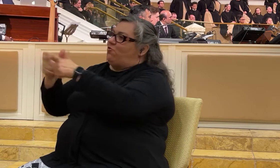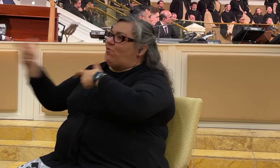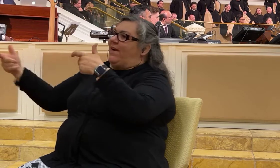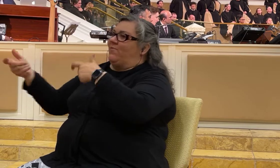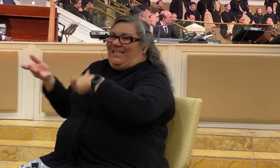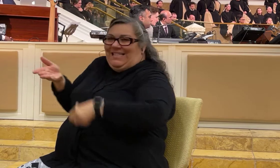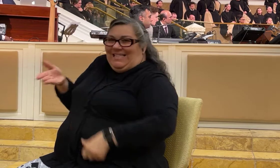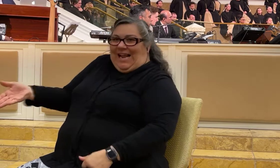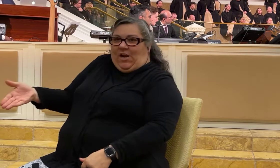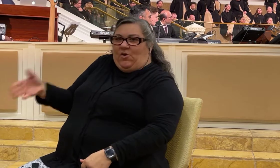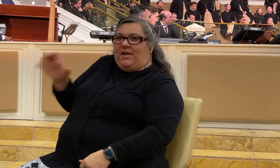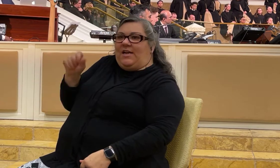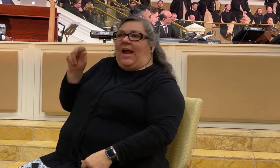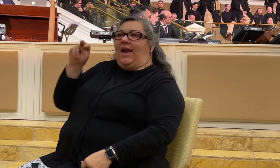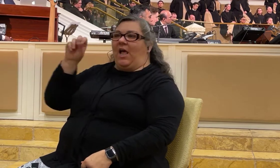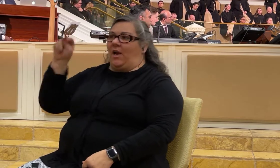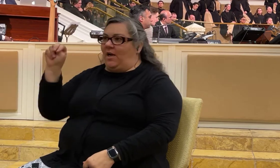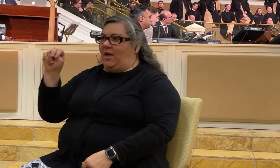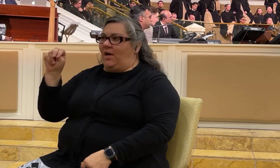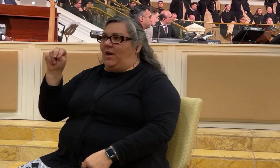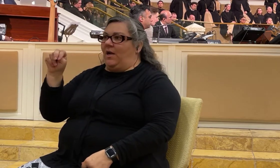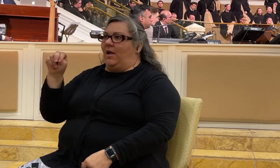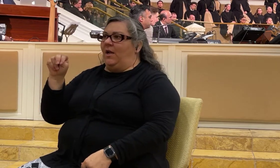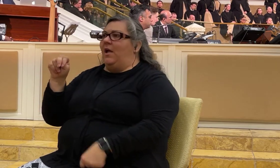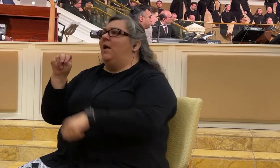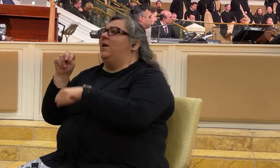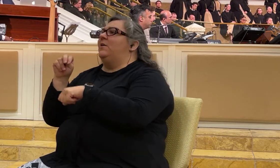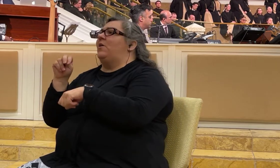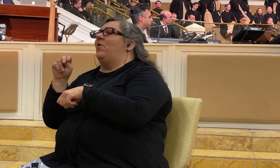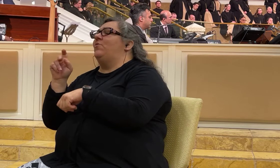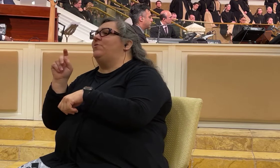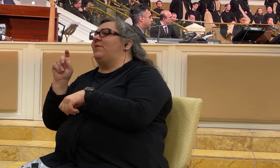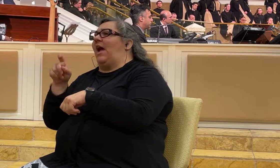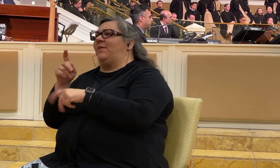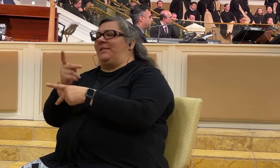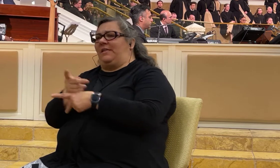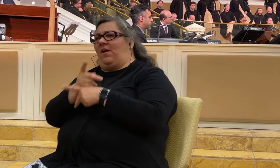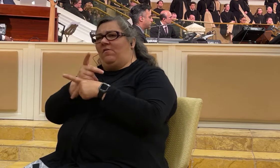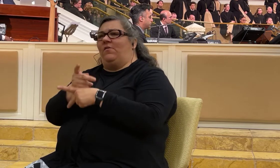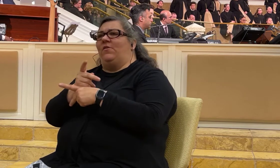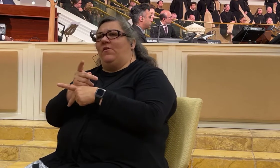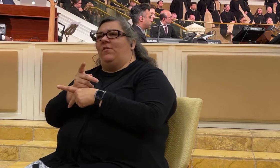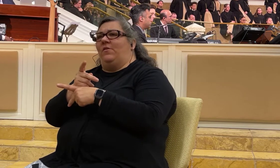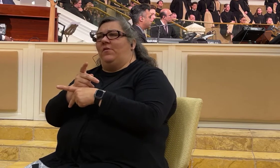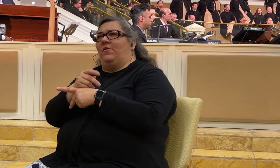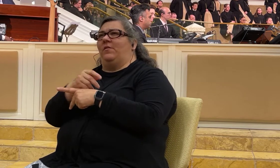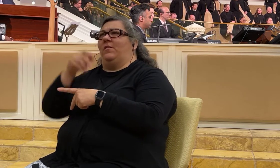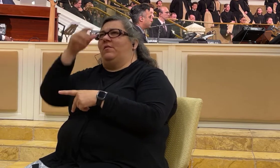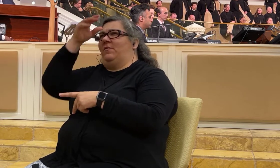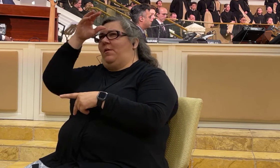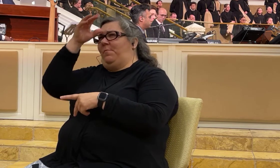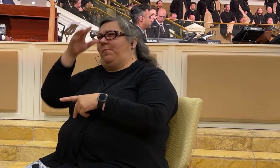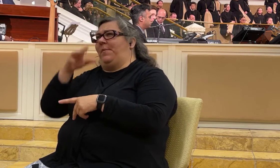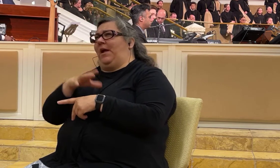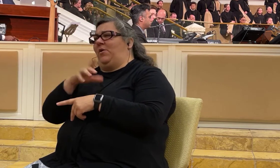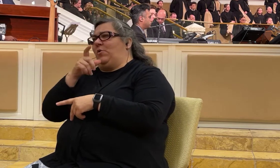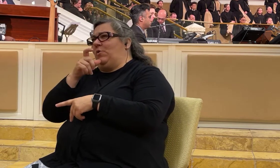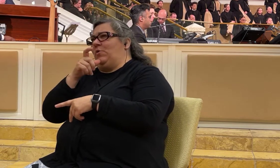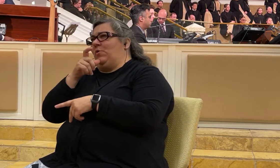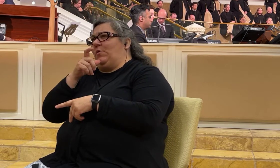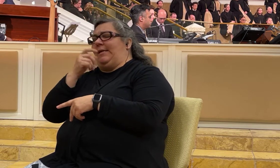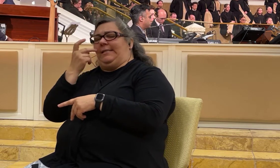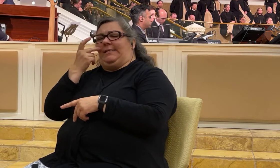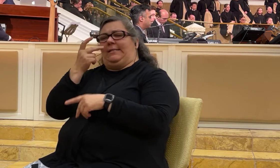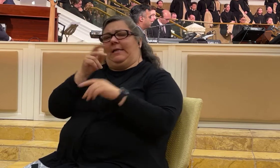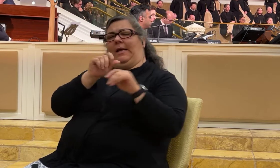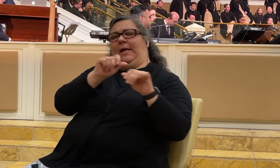so you've got to say caution to the man that sees where to make himself